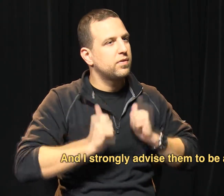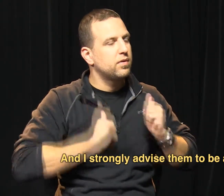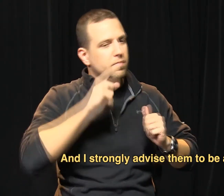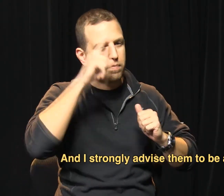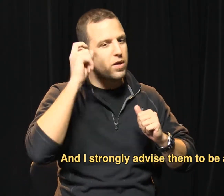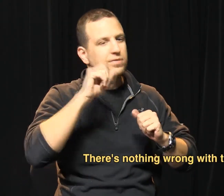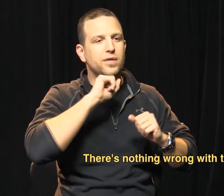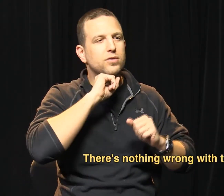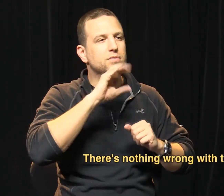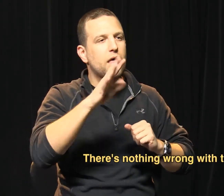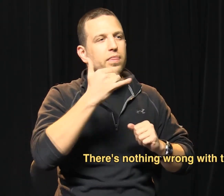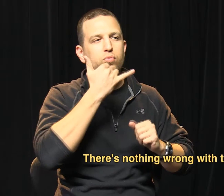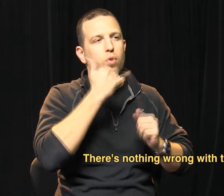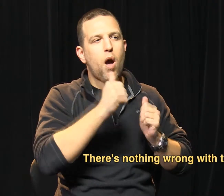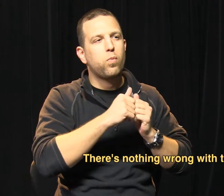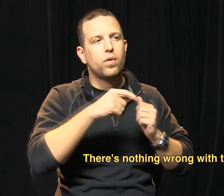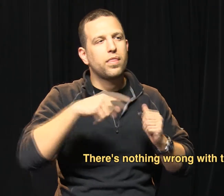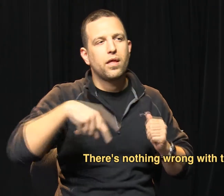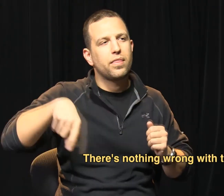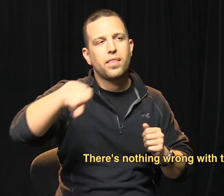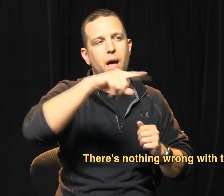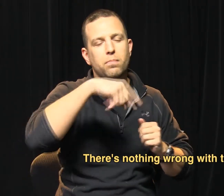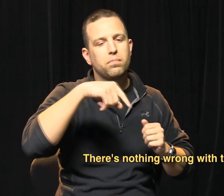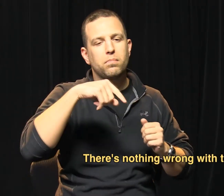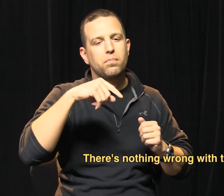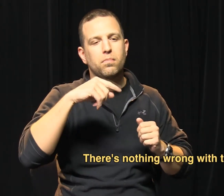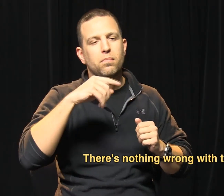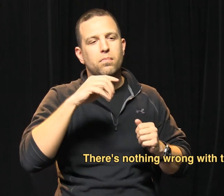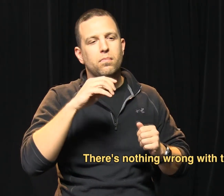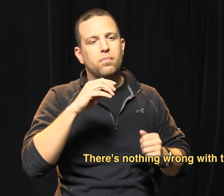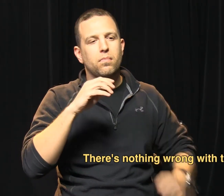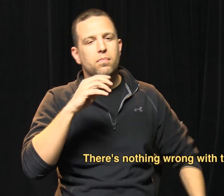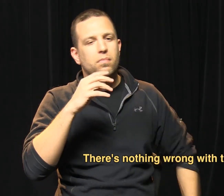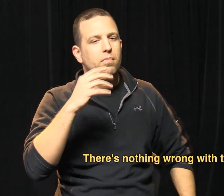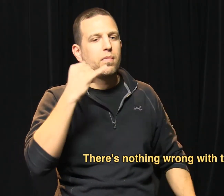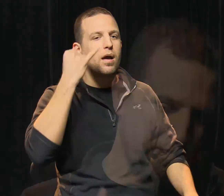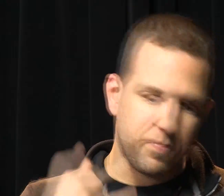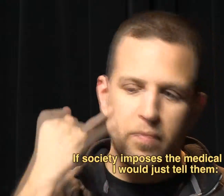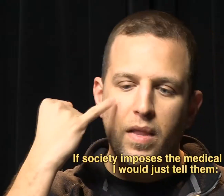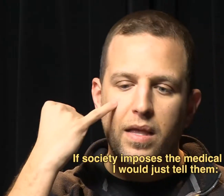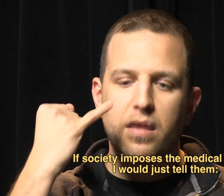because if you really feel perfectly fine where you are, then you are."